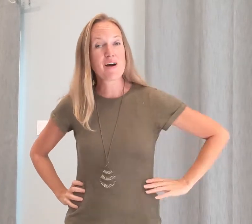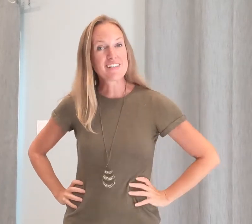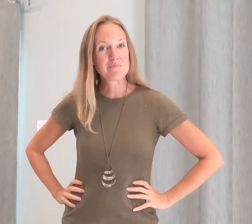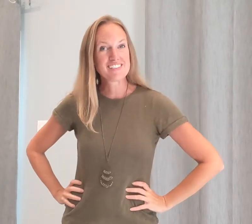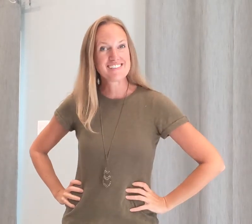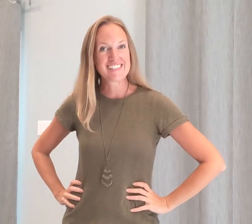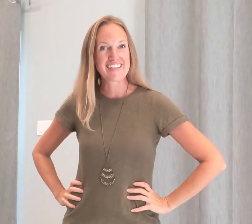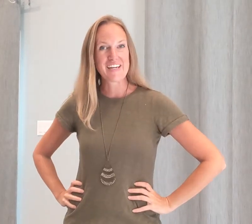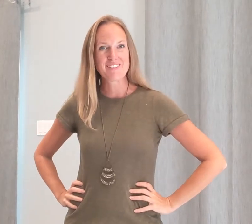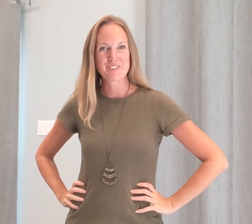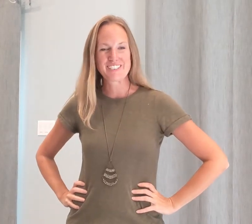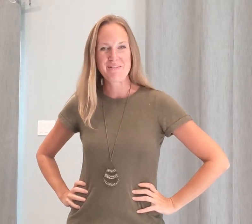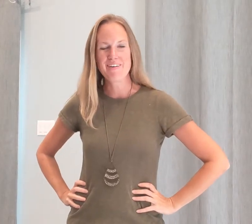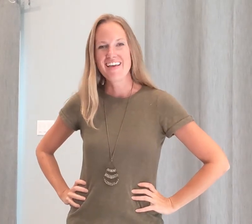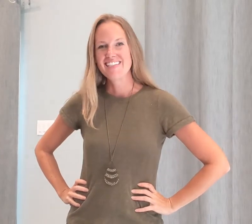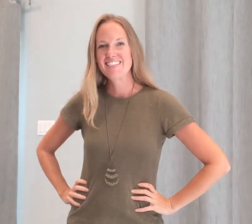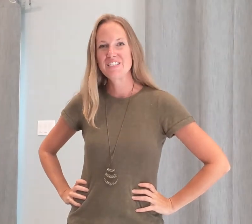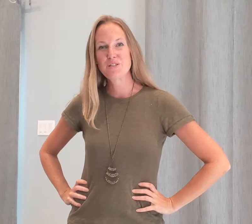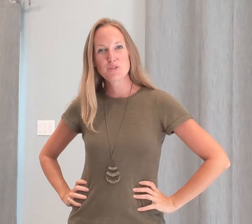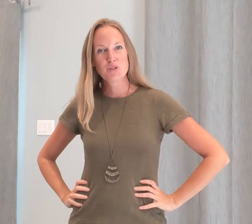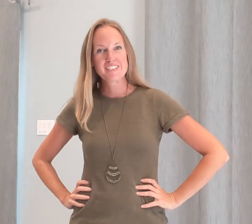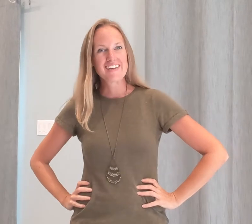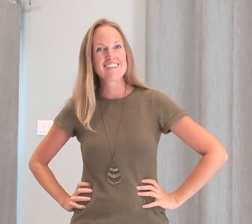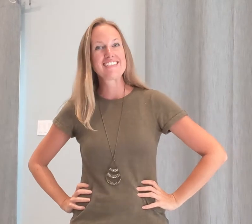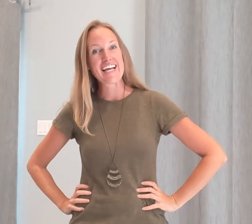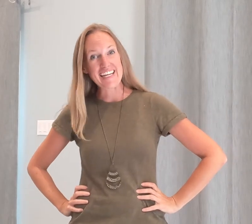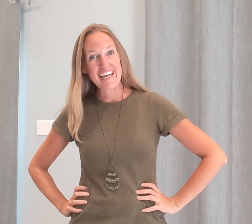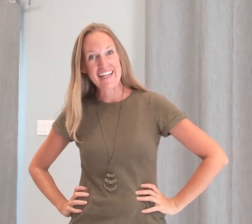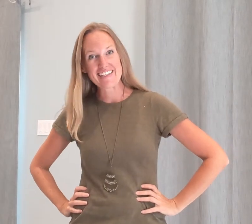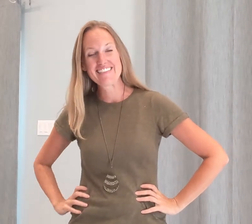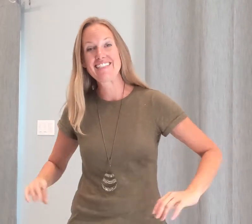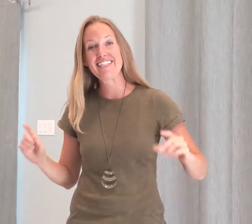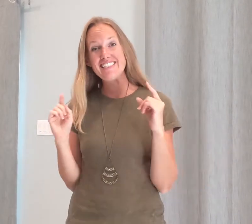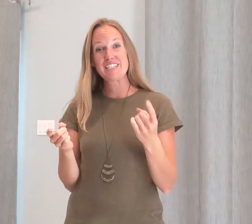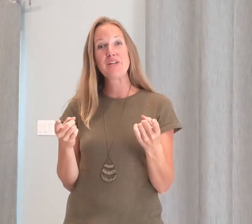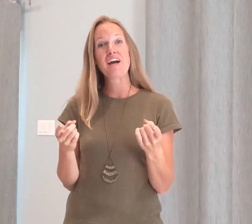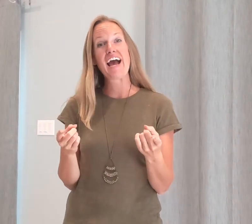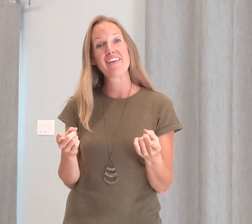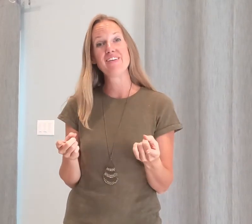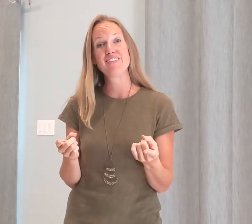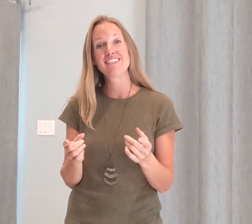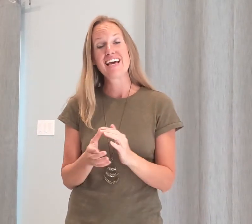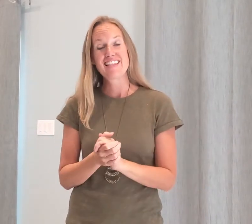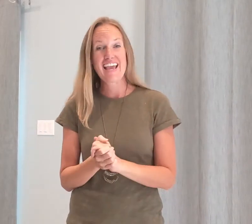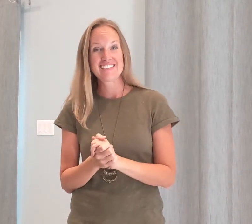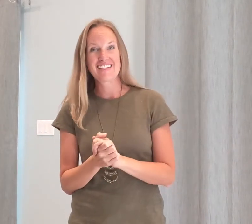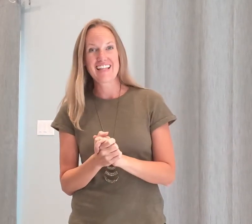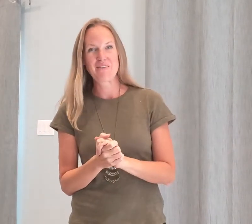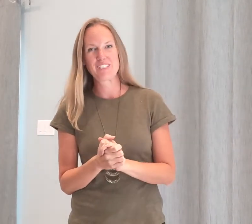and welcome to Sign Language Worship. This is a YouTube channel dedicated to teaching you how to use the ASL language to